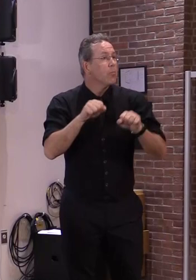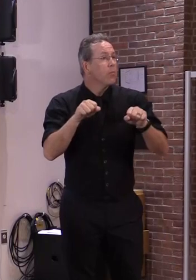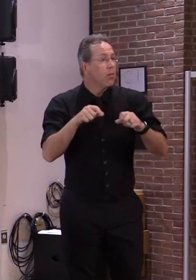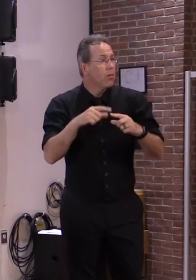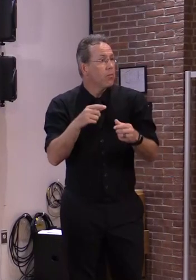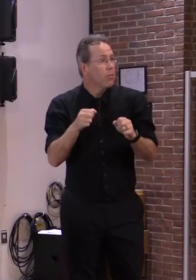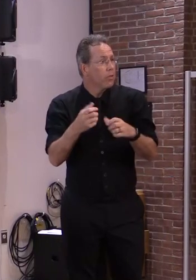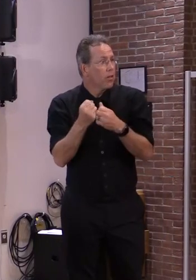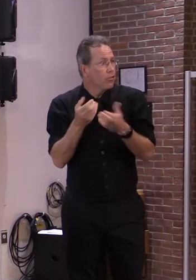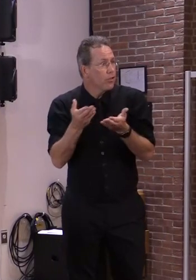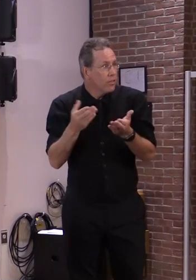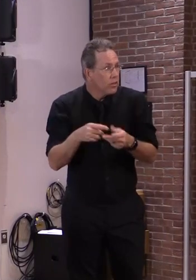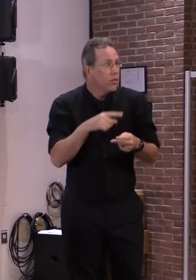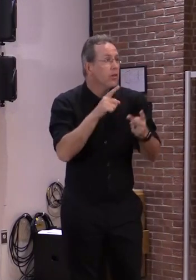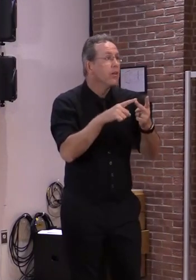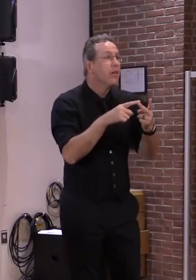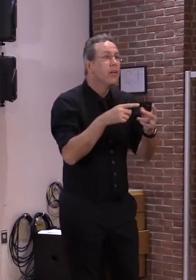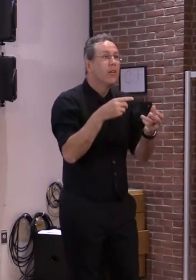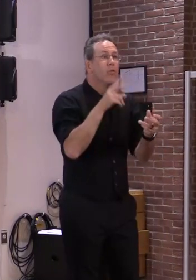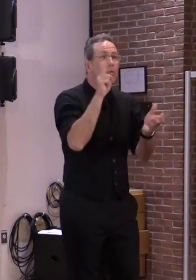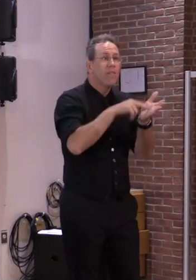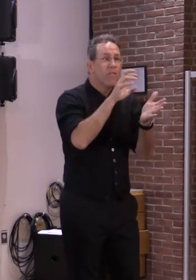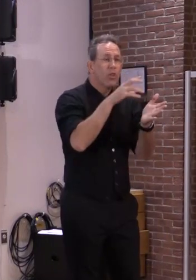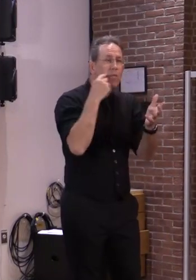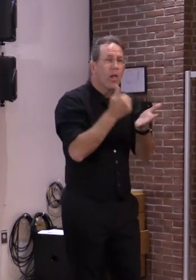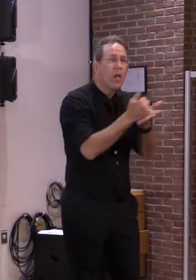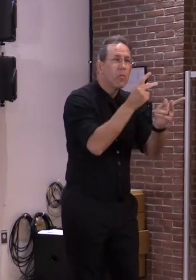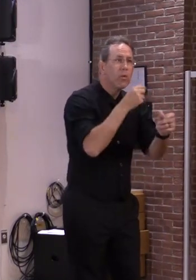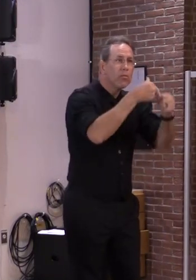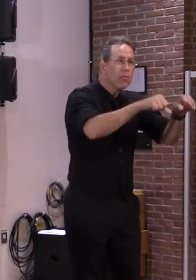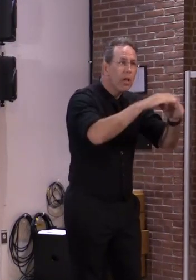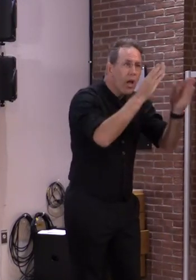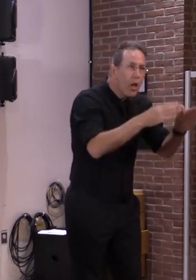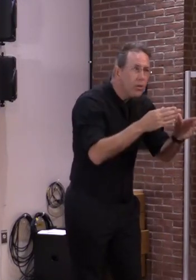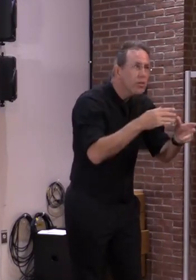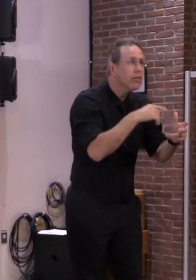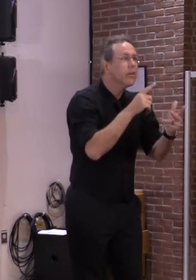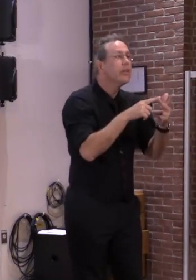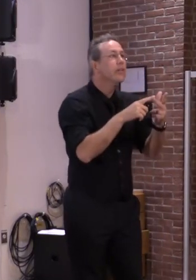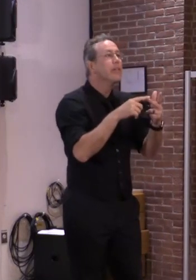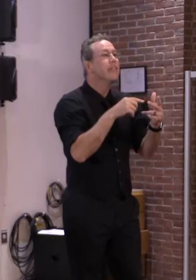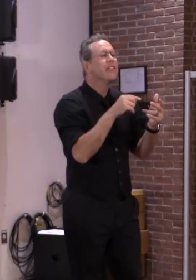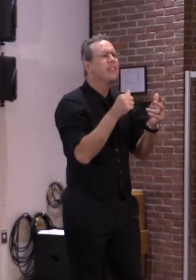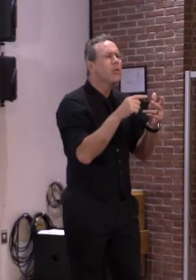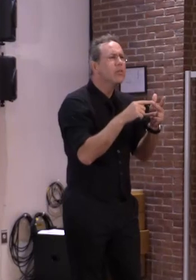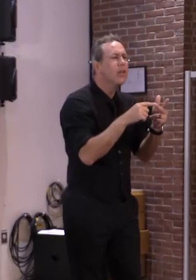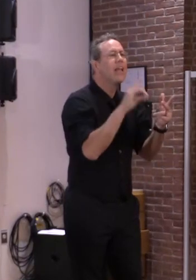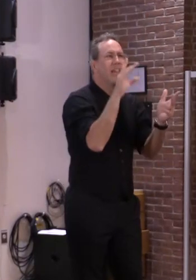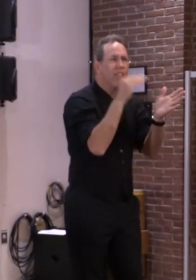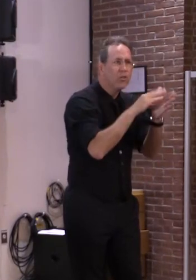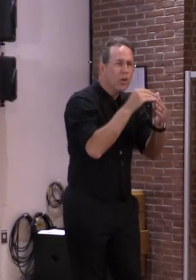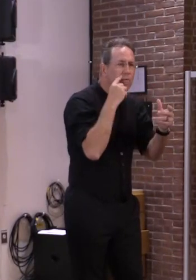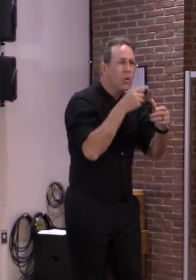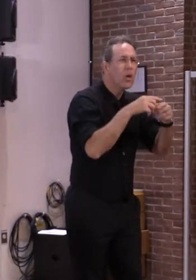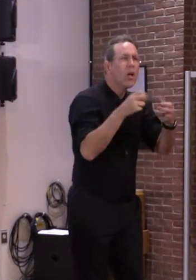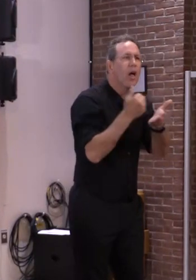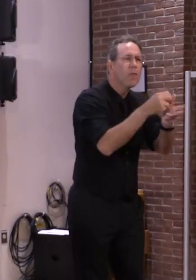giving money for people to help during the transition. We're not saying see you later. There are